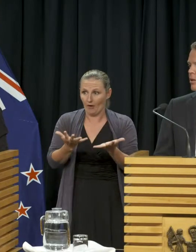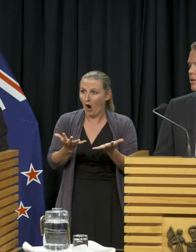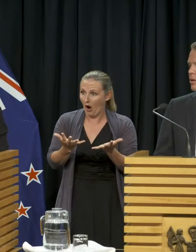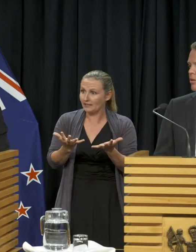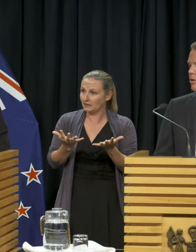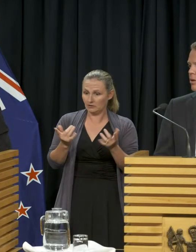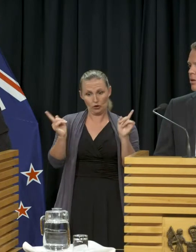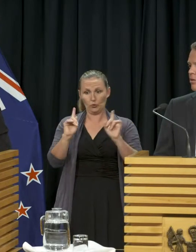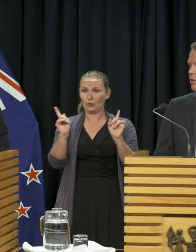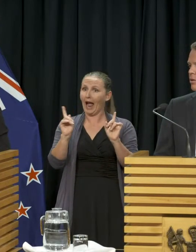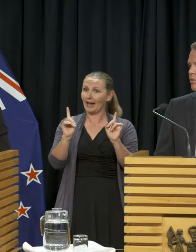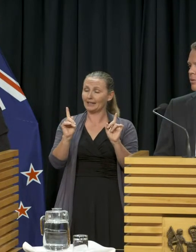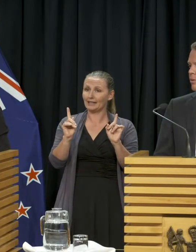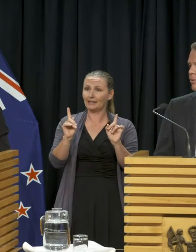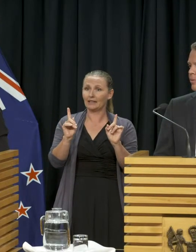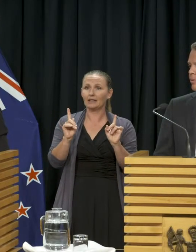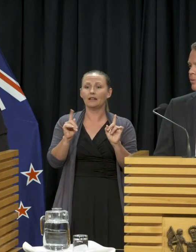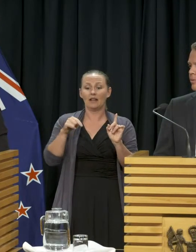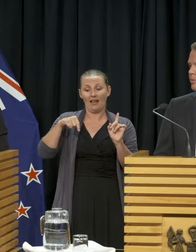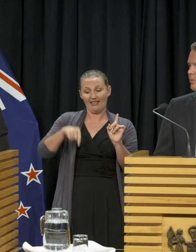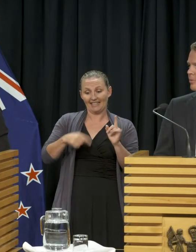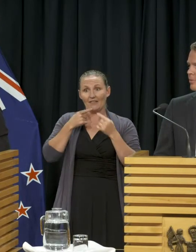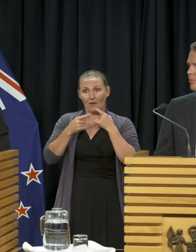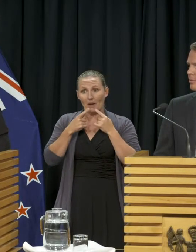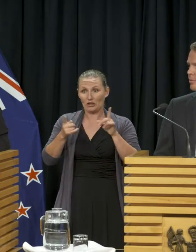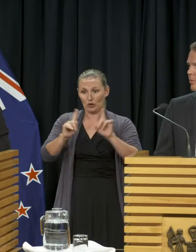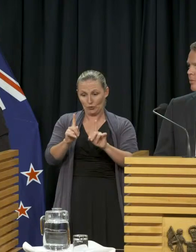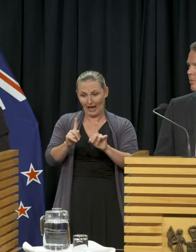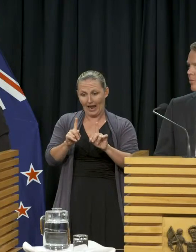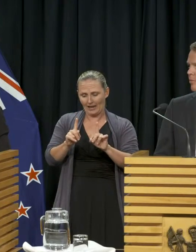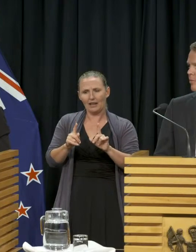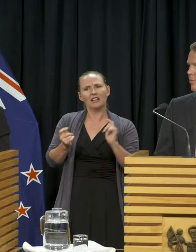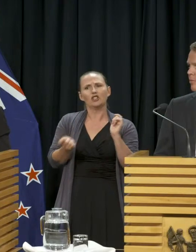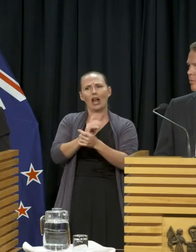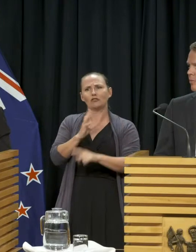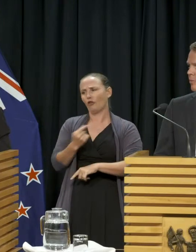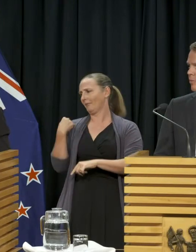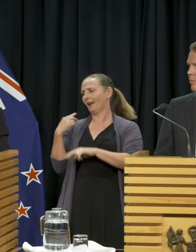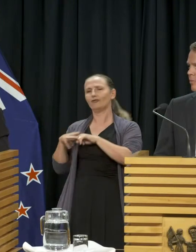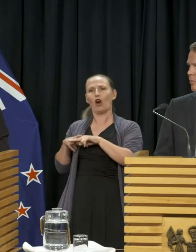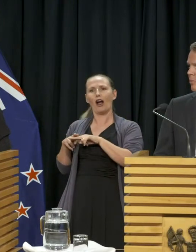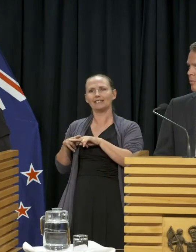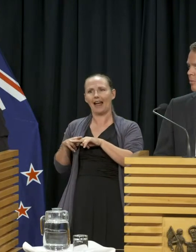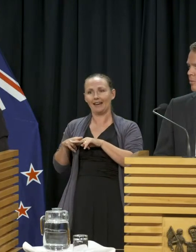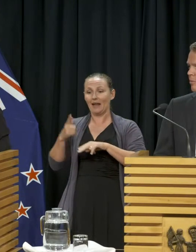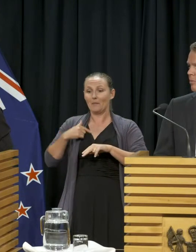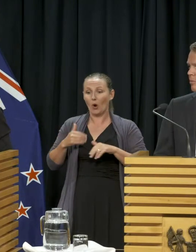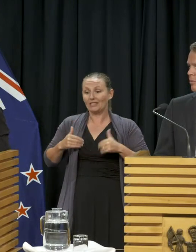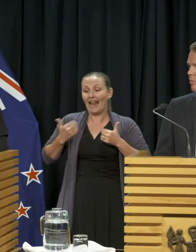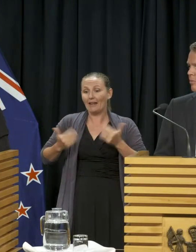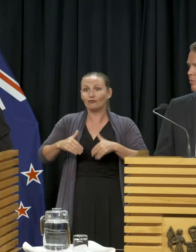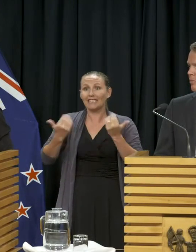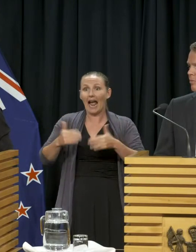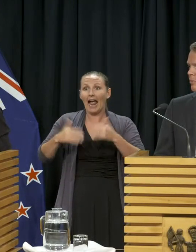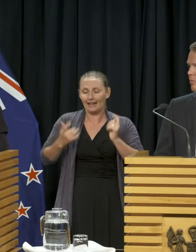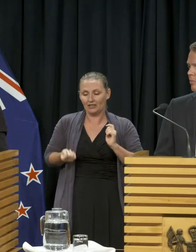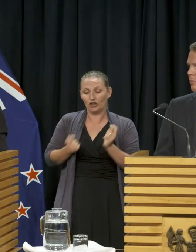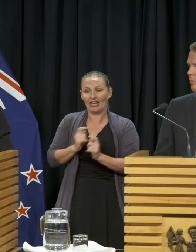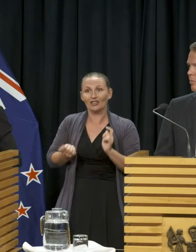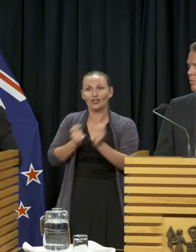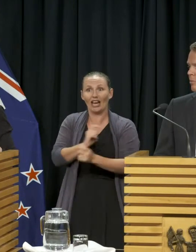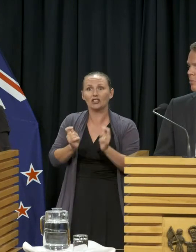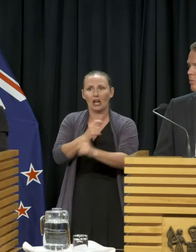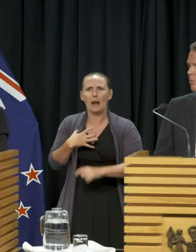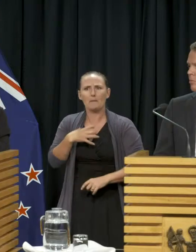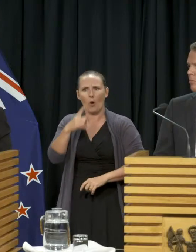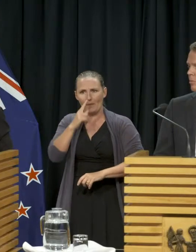from today. It has changed even from what we had on Friday, because of course every day we're expecting that people are being vaccinated, and so we're